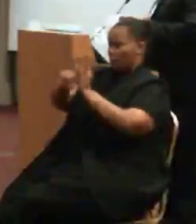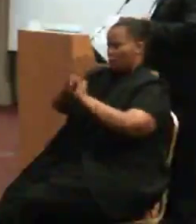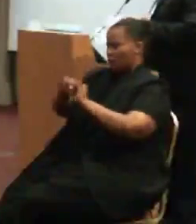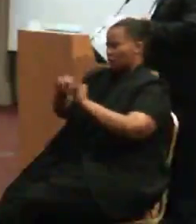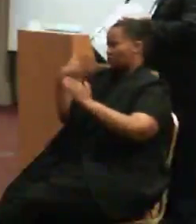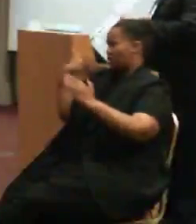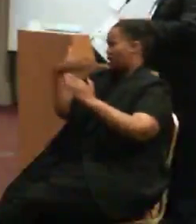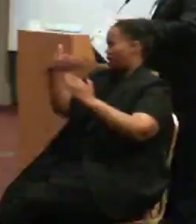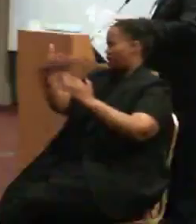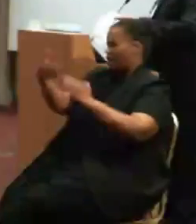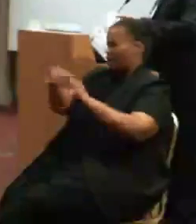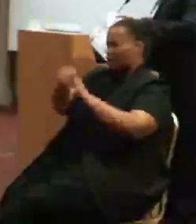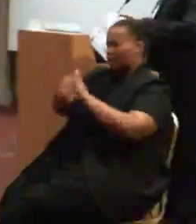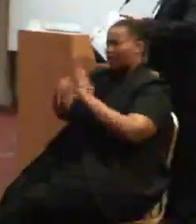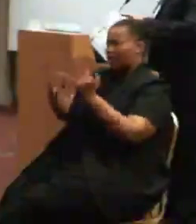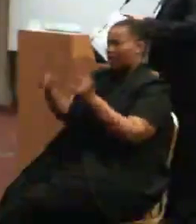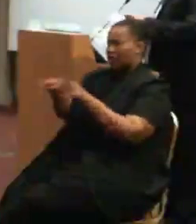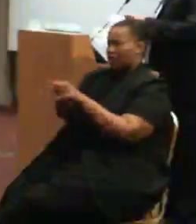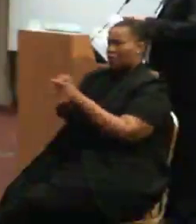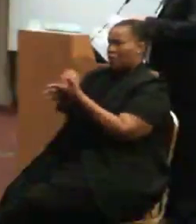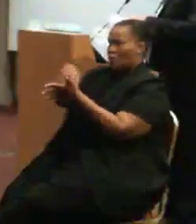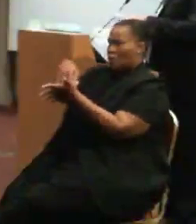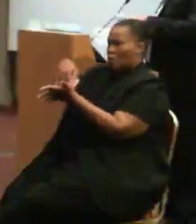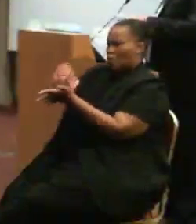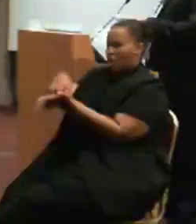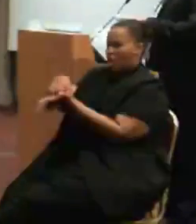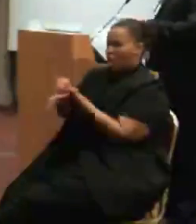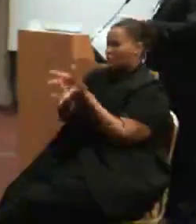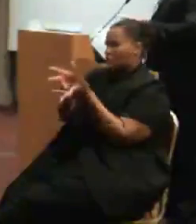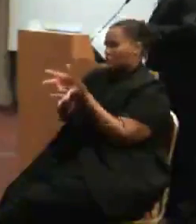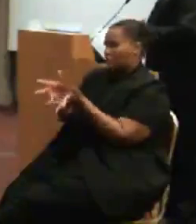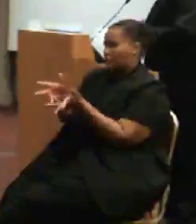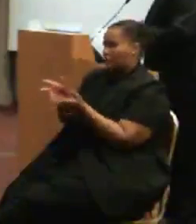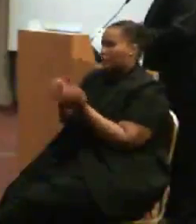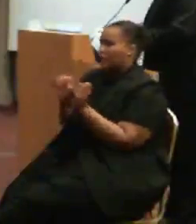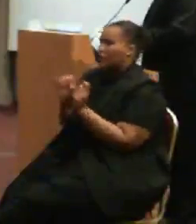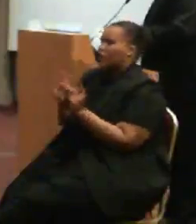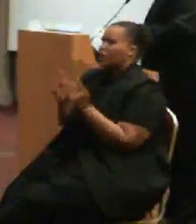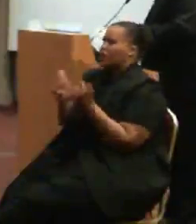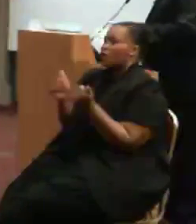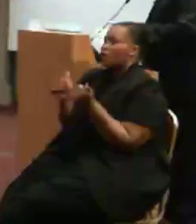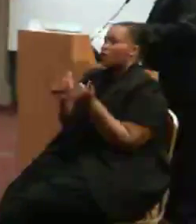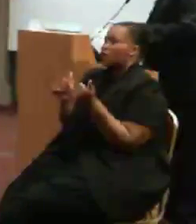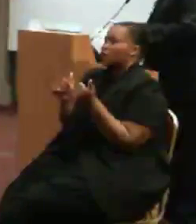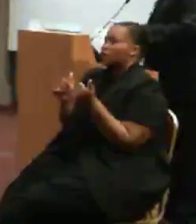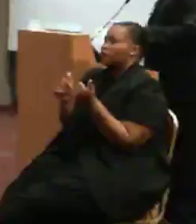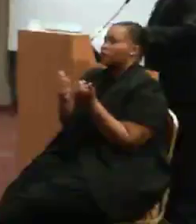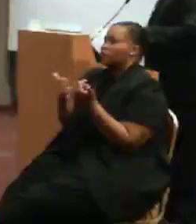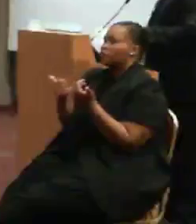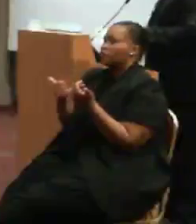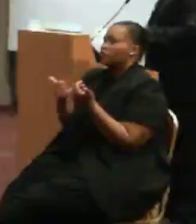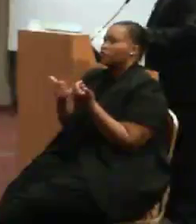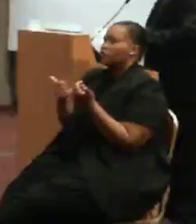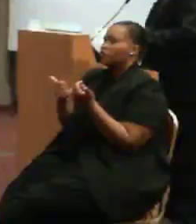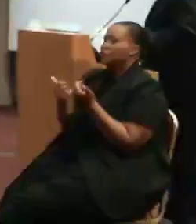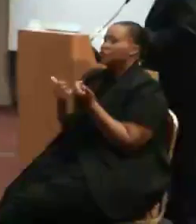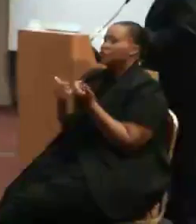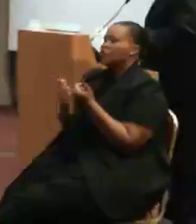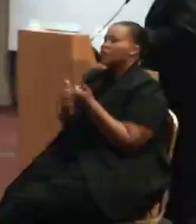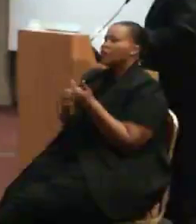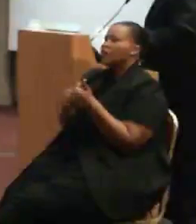years that it's now on its knees. In terms of asset-based